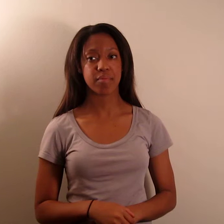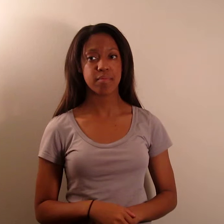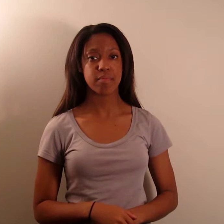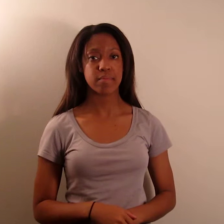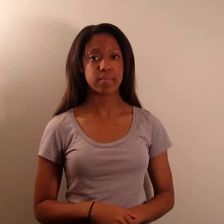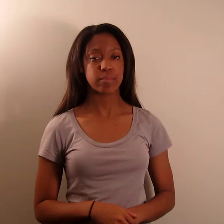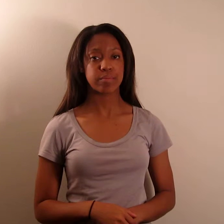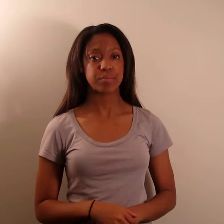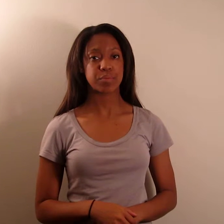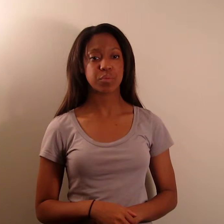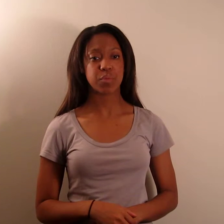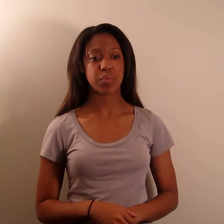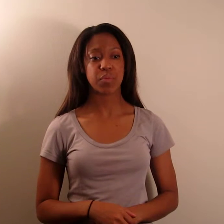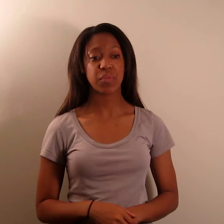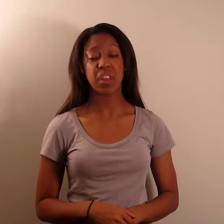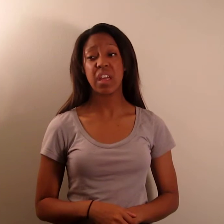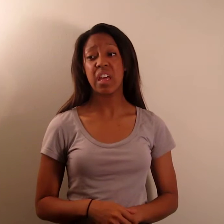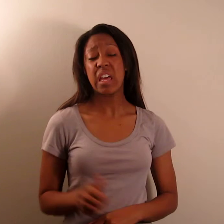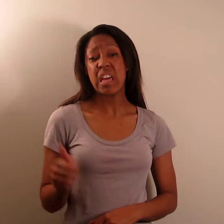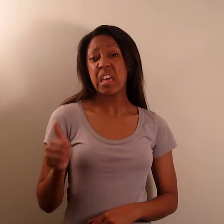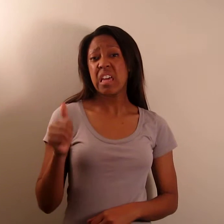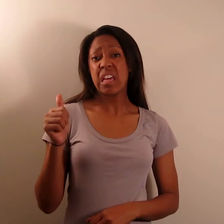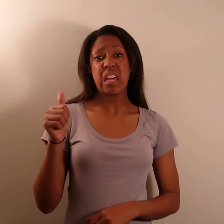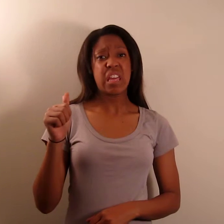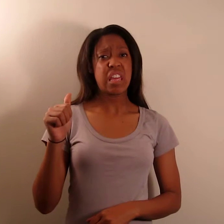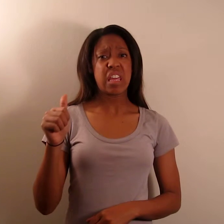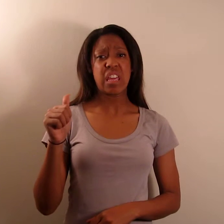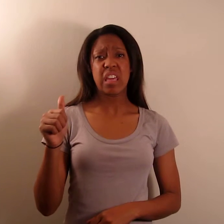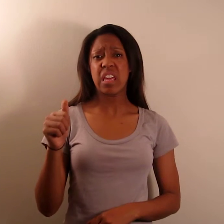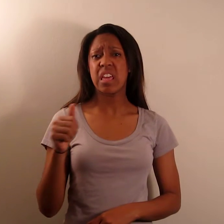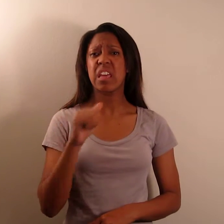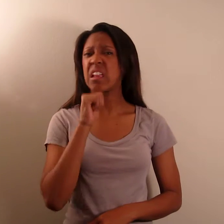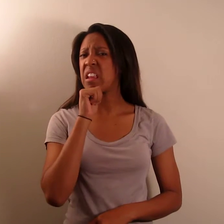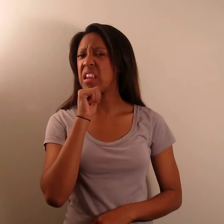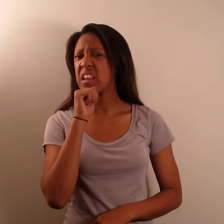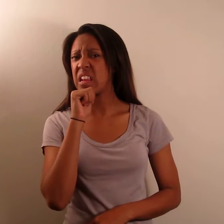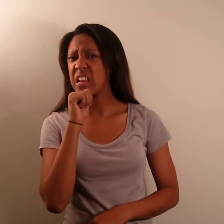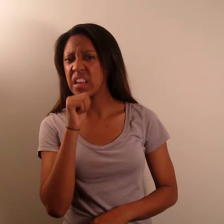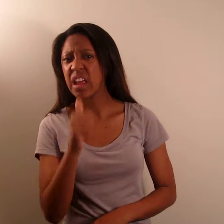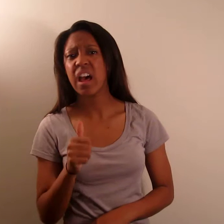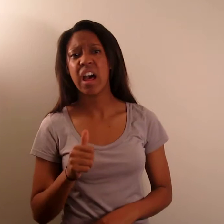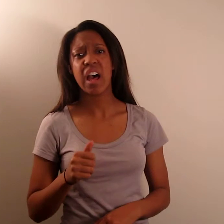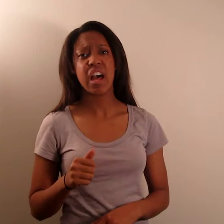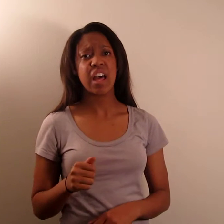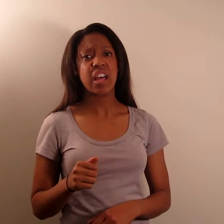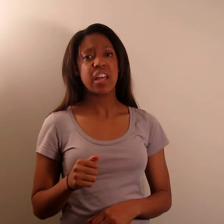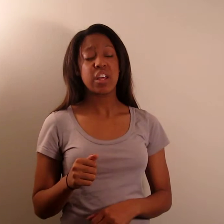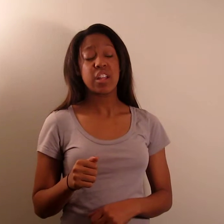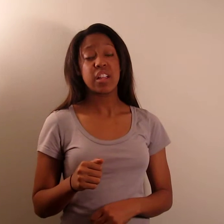It wouldn't let you stop. Not for a drink, the bathroom, nothing.